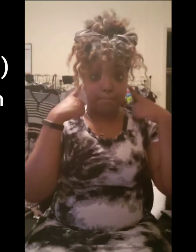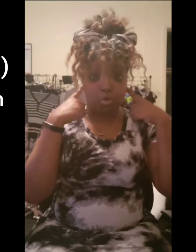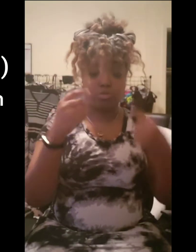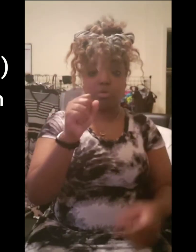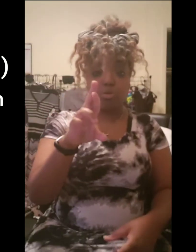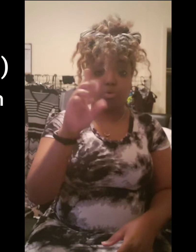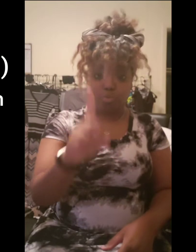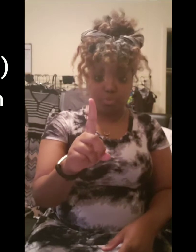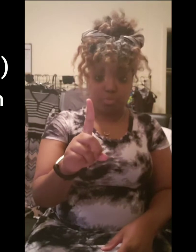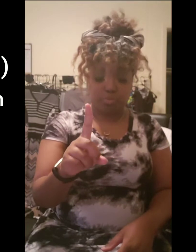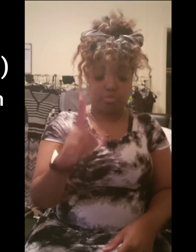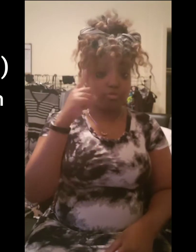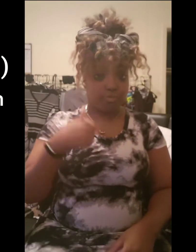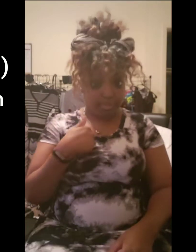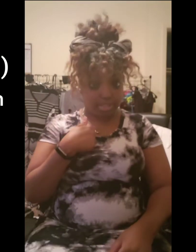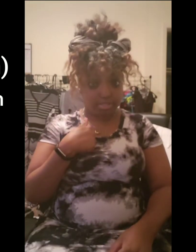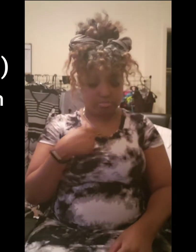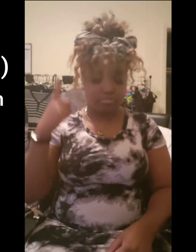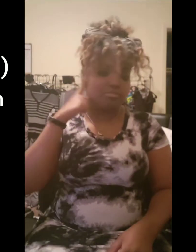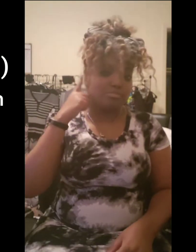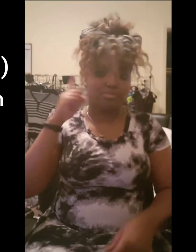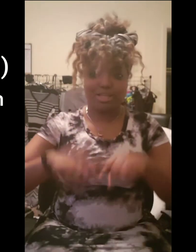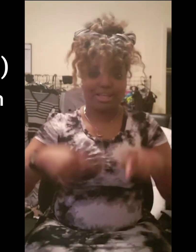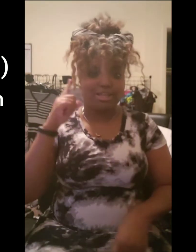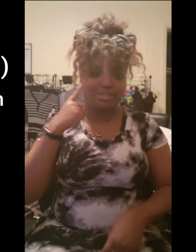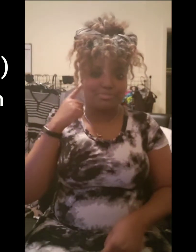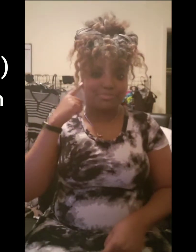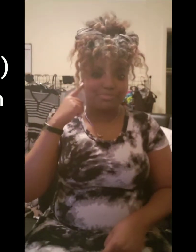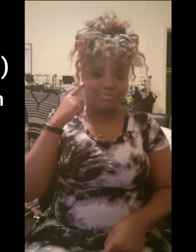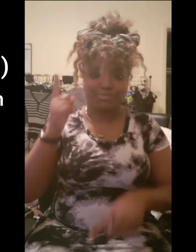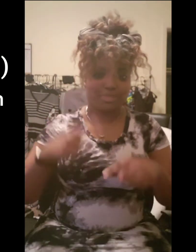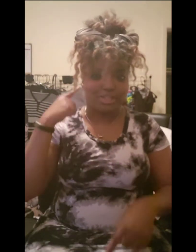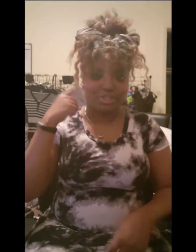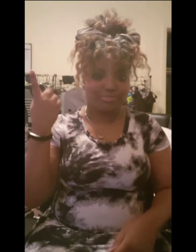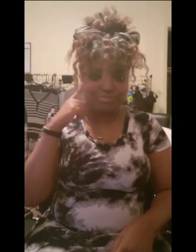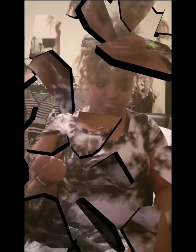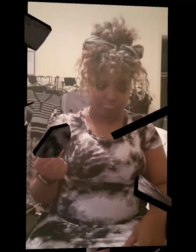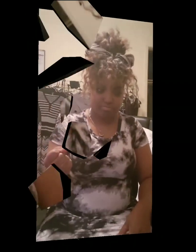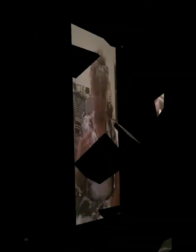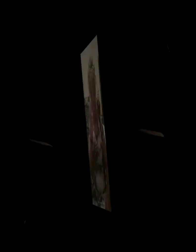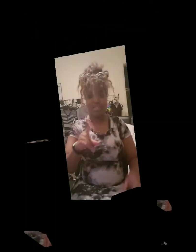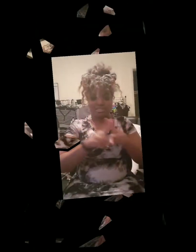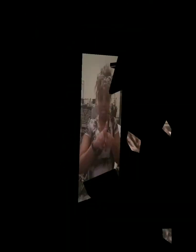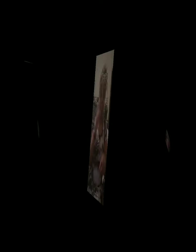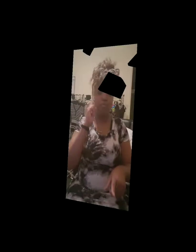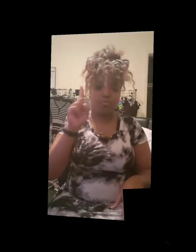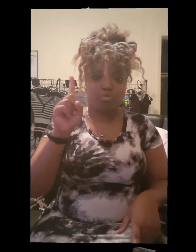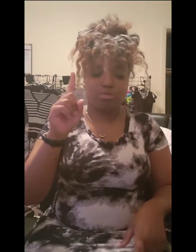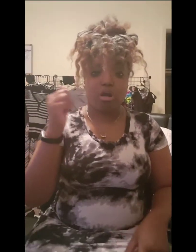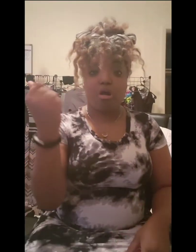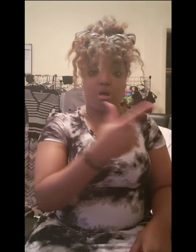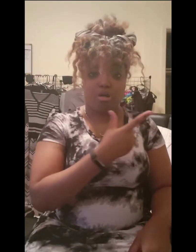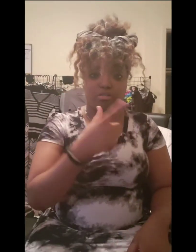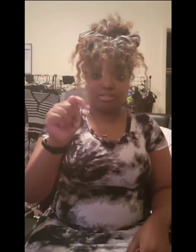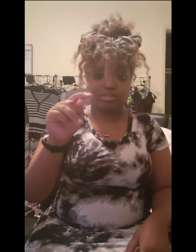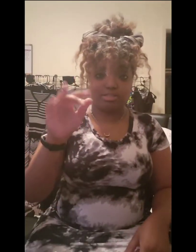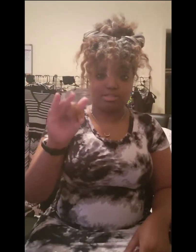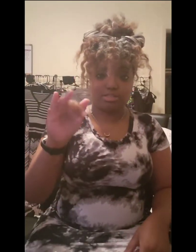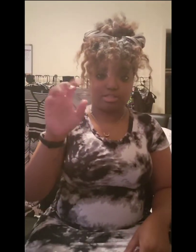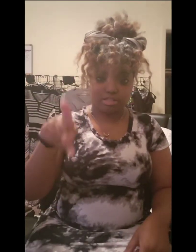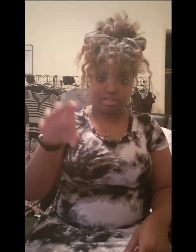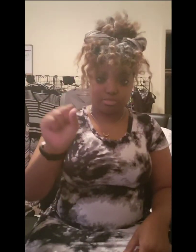Okay, so another symptom is hearing loss in either one or both ears. It's congenital, which means you have it